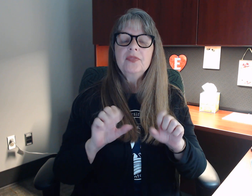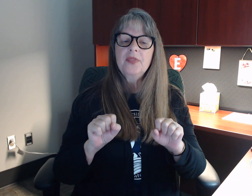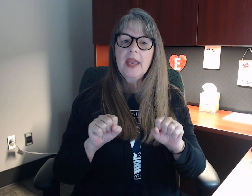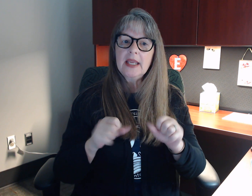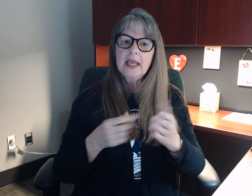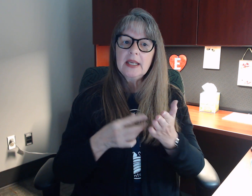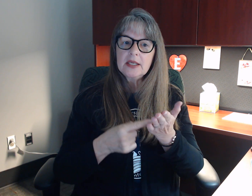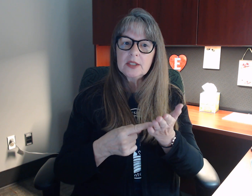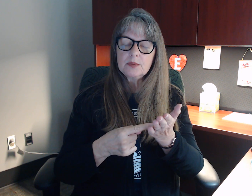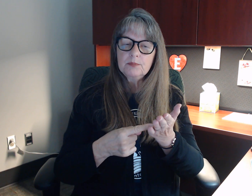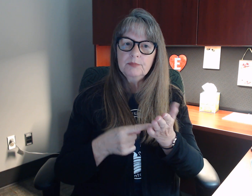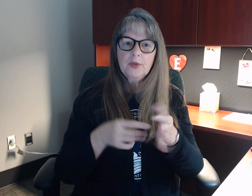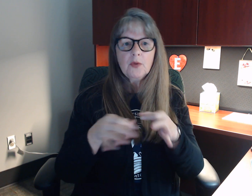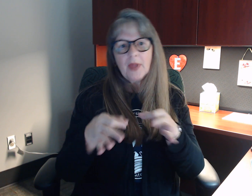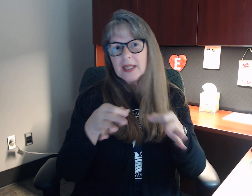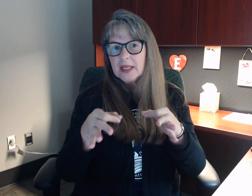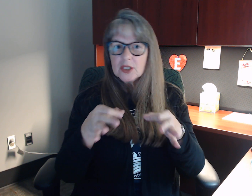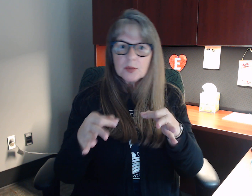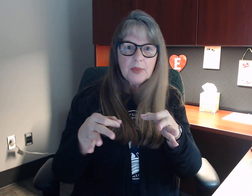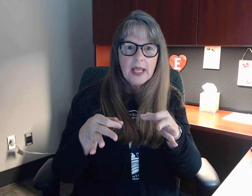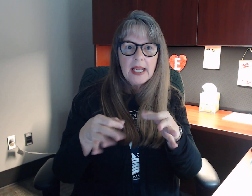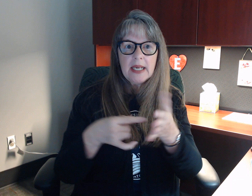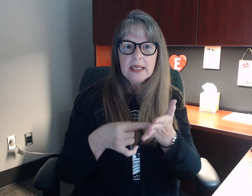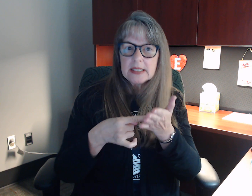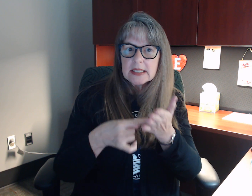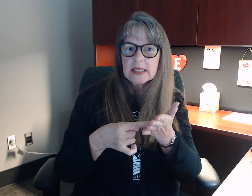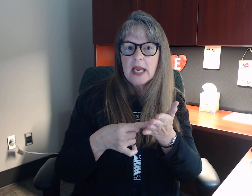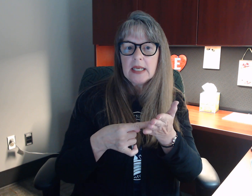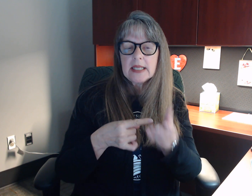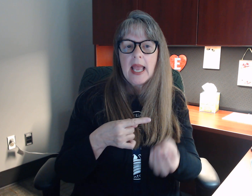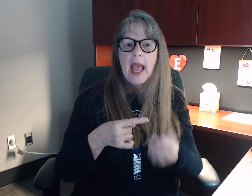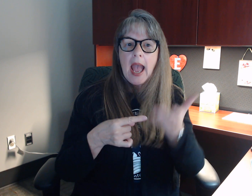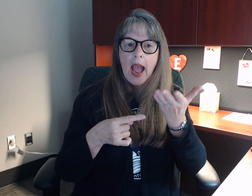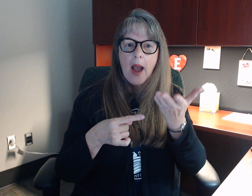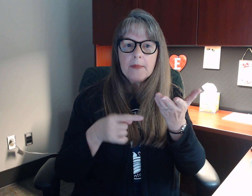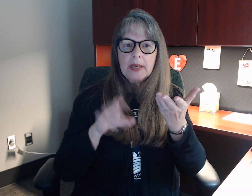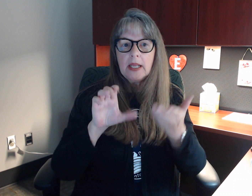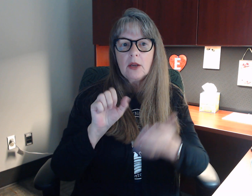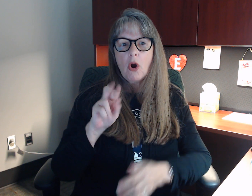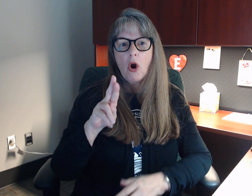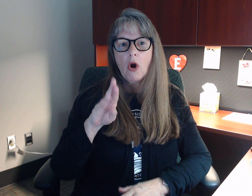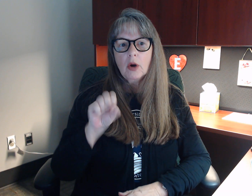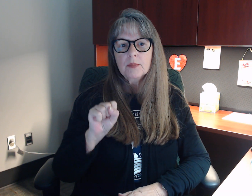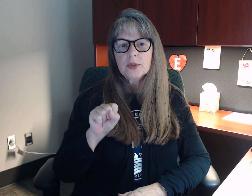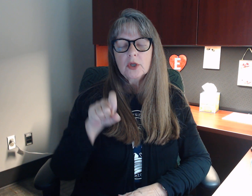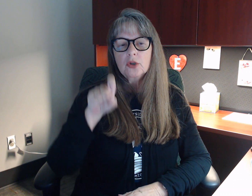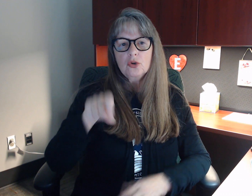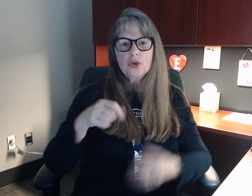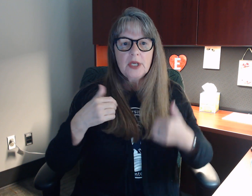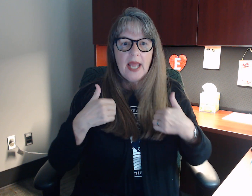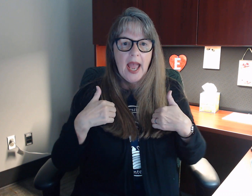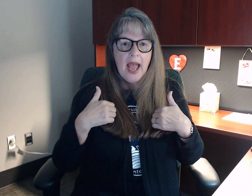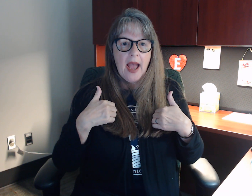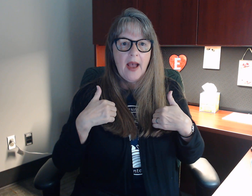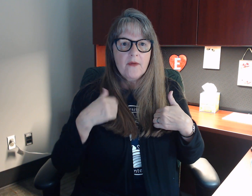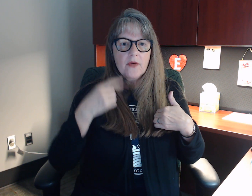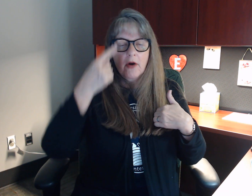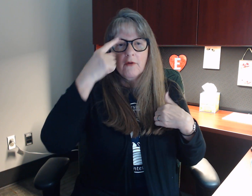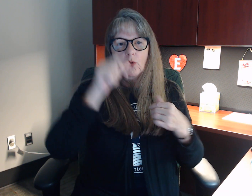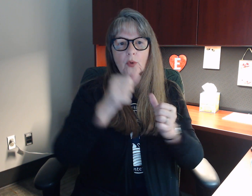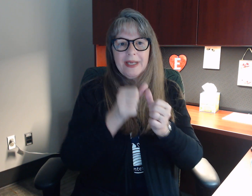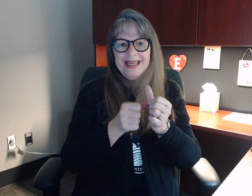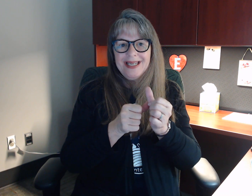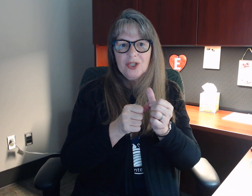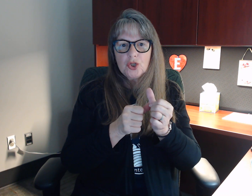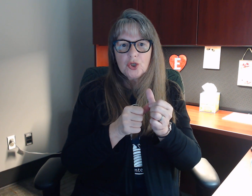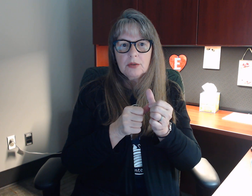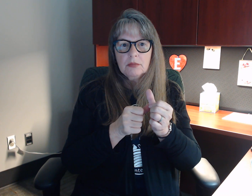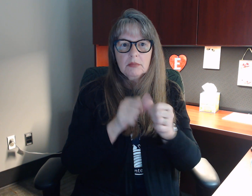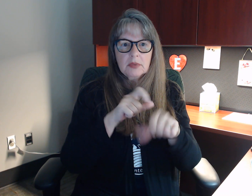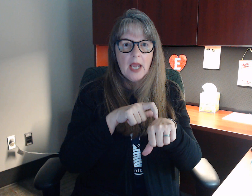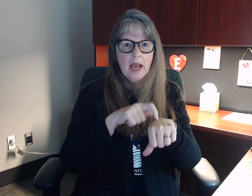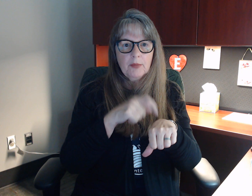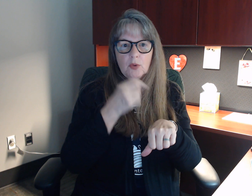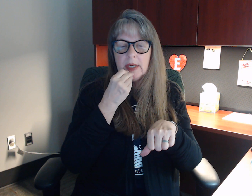can explain and discuss how many carbs you should have for each time you eat,